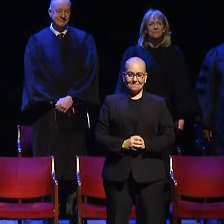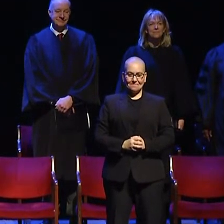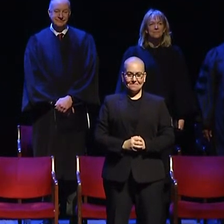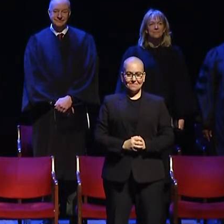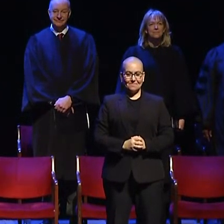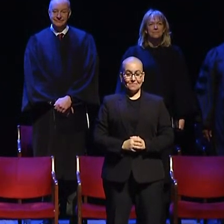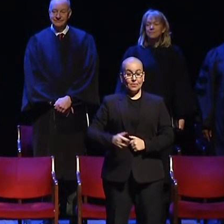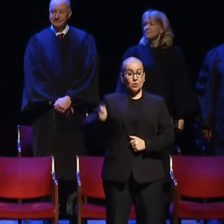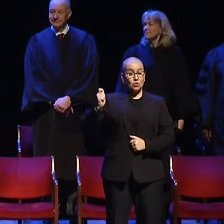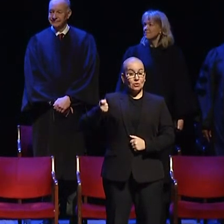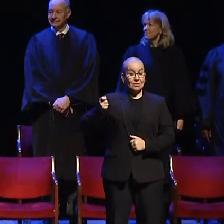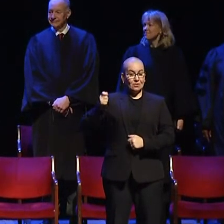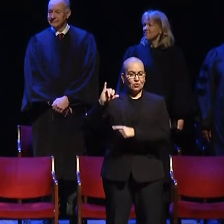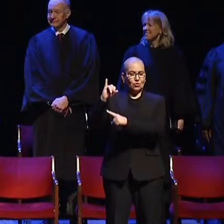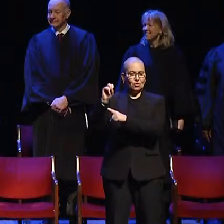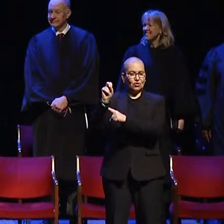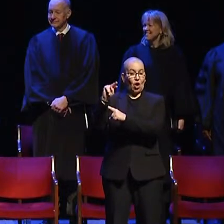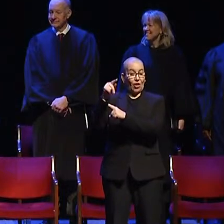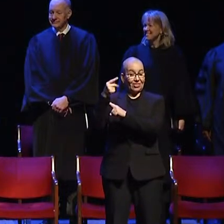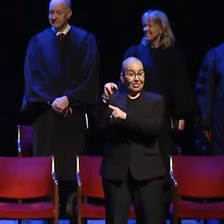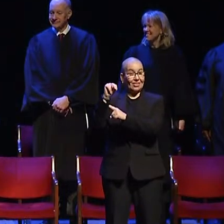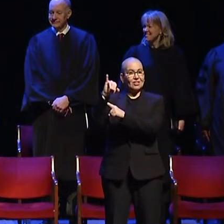Judge Jonathan Judd.